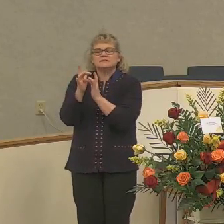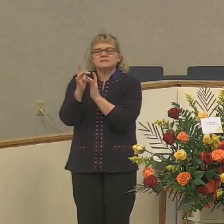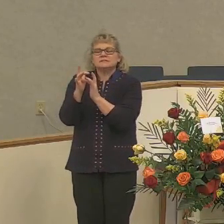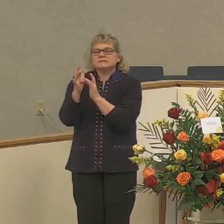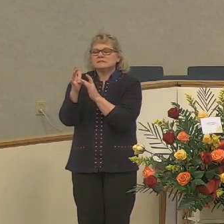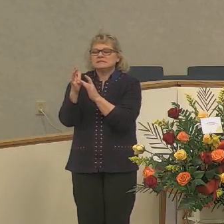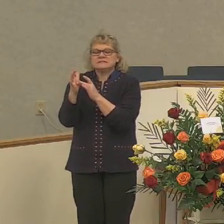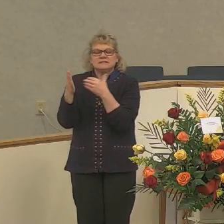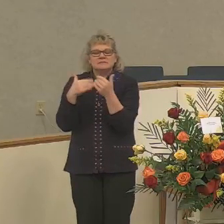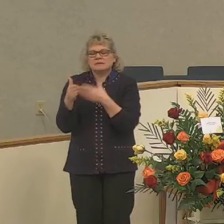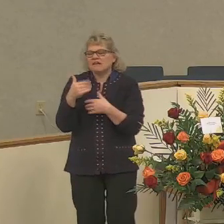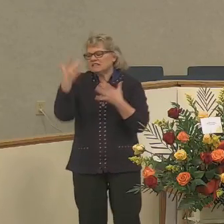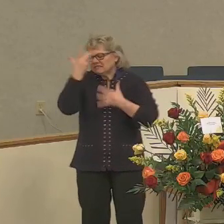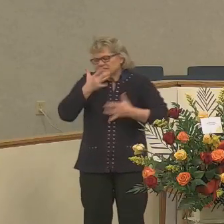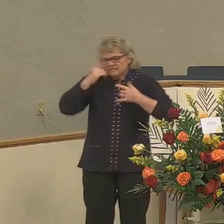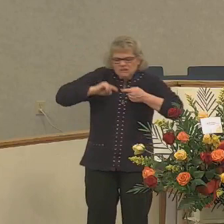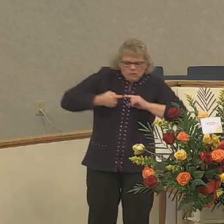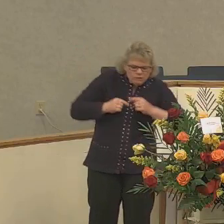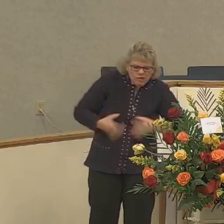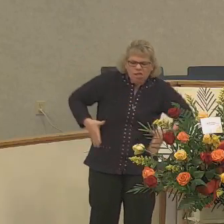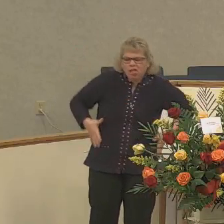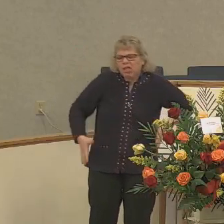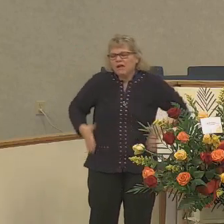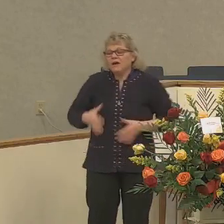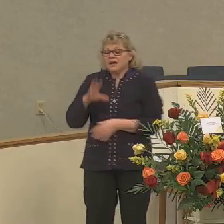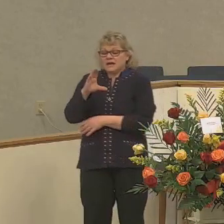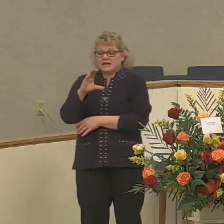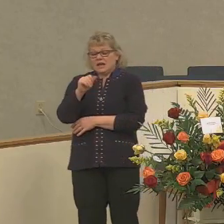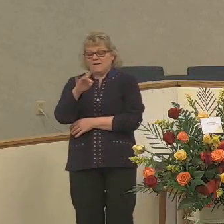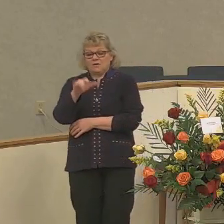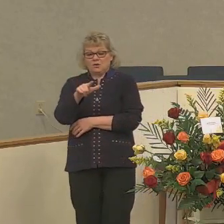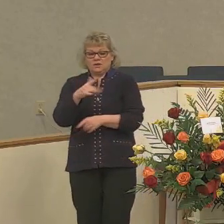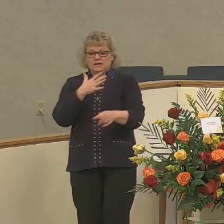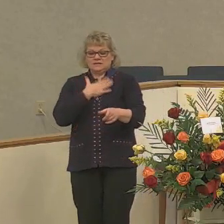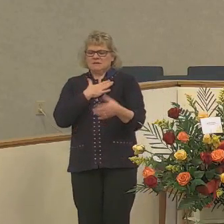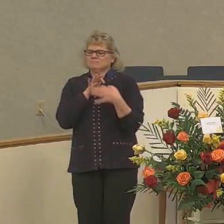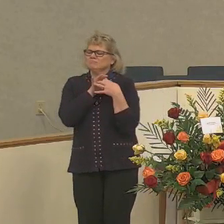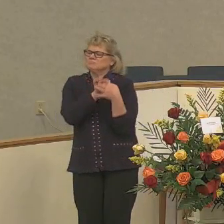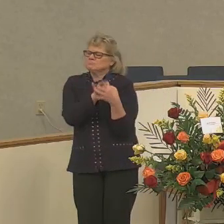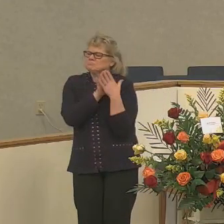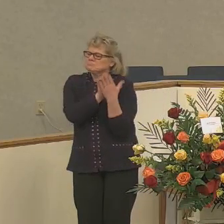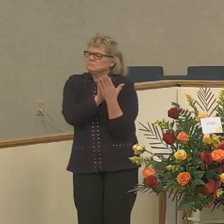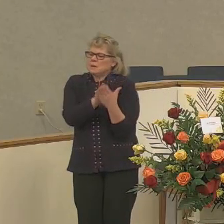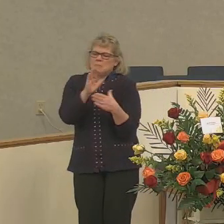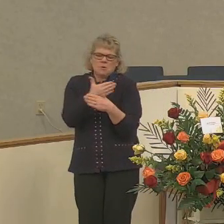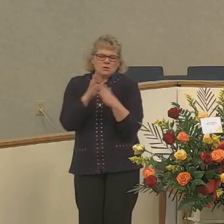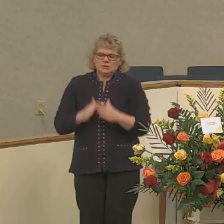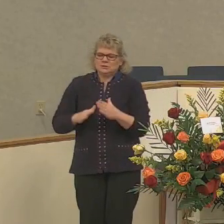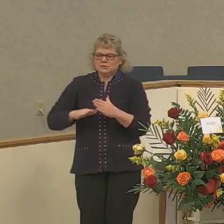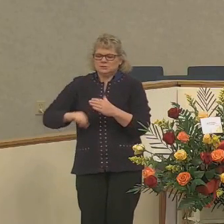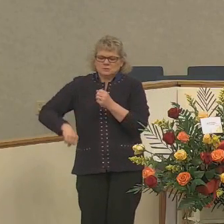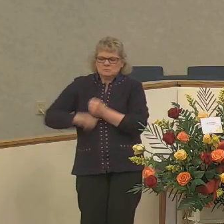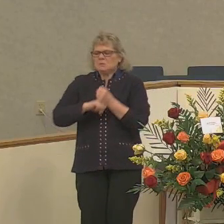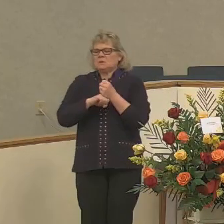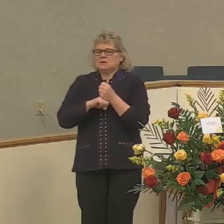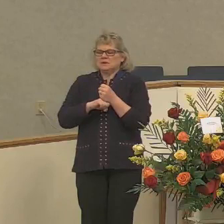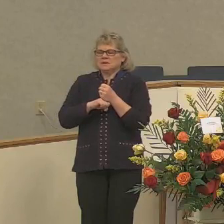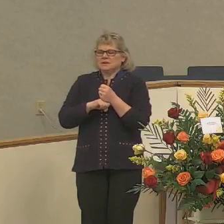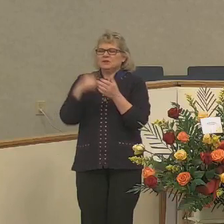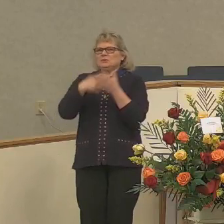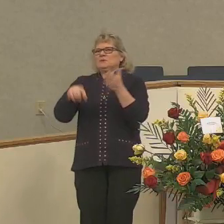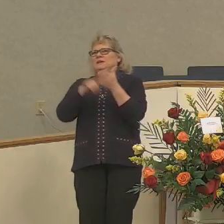our nagging daily pains, Carolyn is my soulmate, partner, sidekick, advisor,